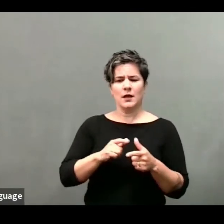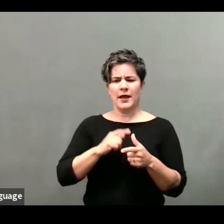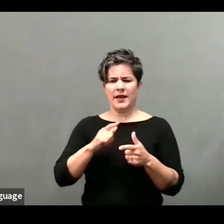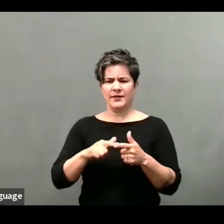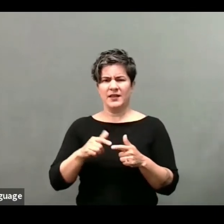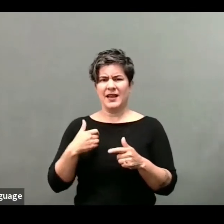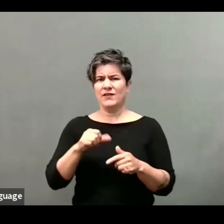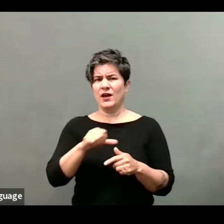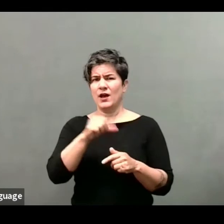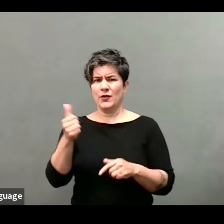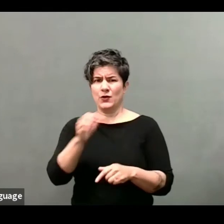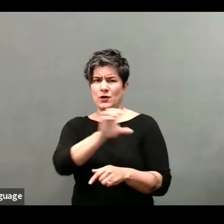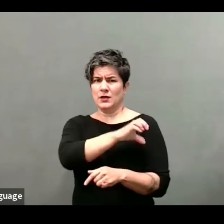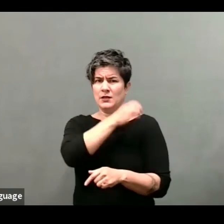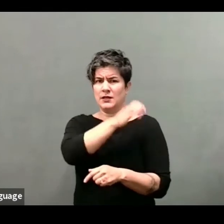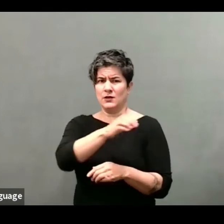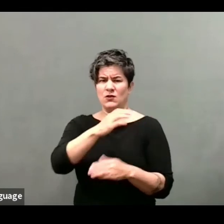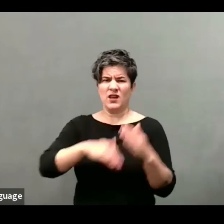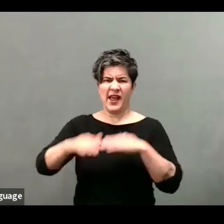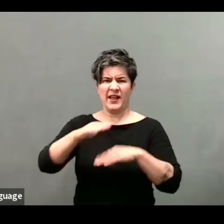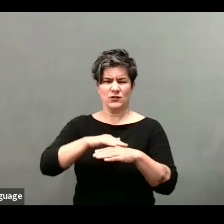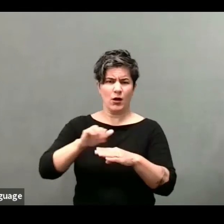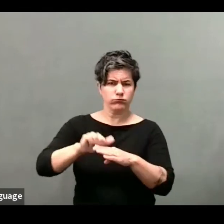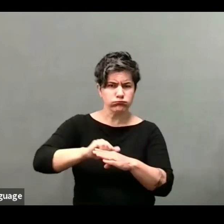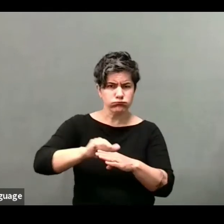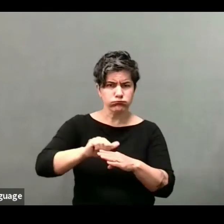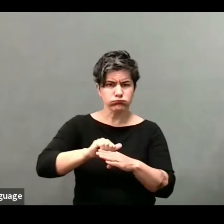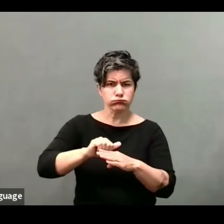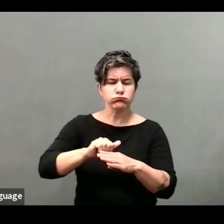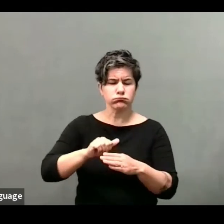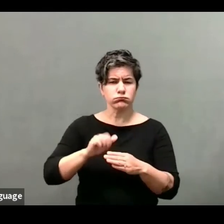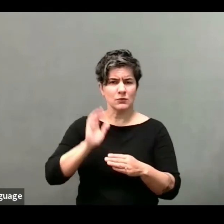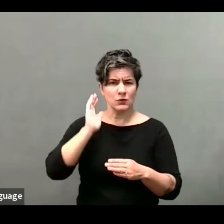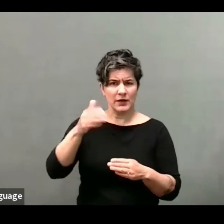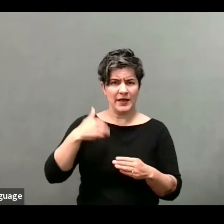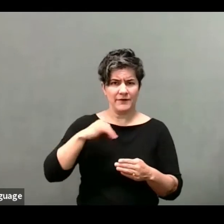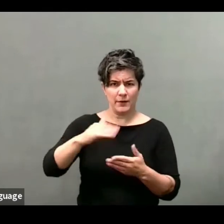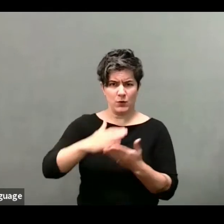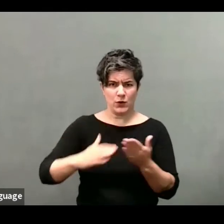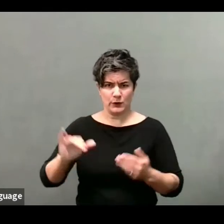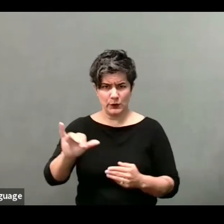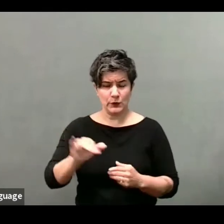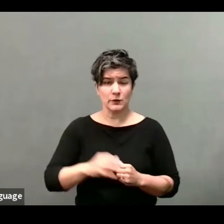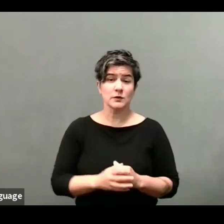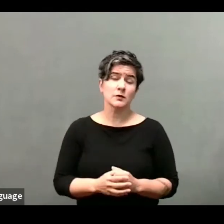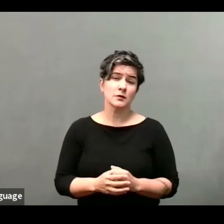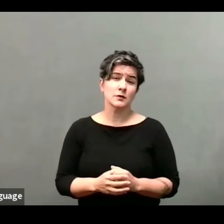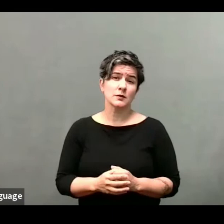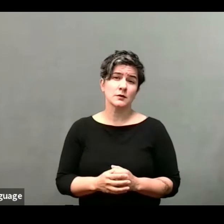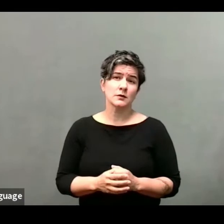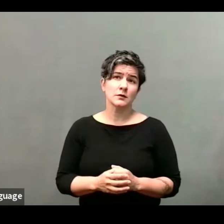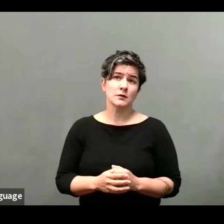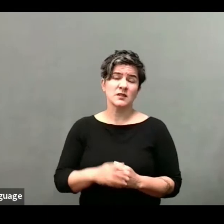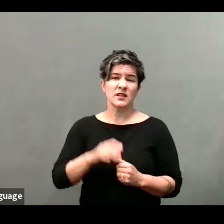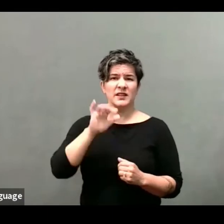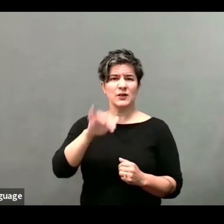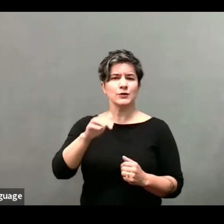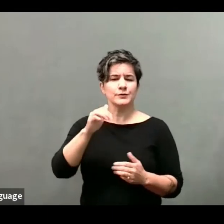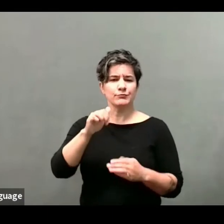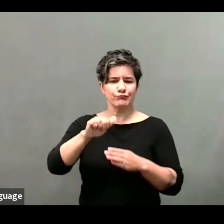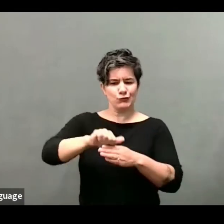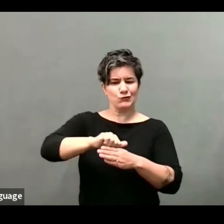follow-up clinical pieces so that the SANES can learn the hands-on skills as well. And typically those